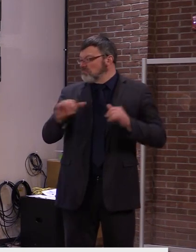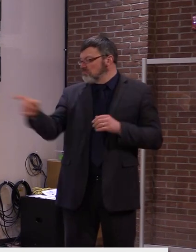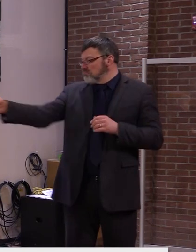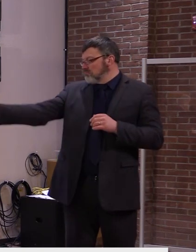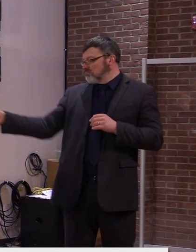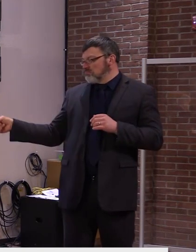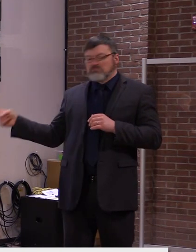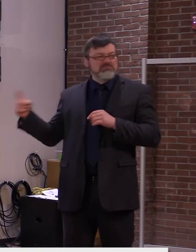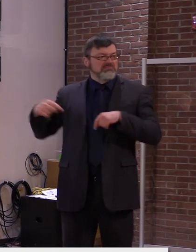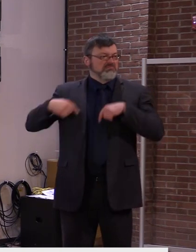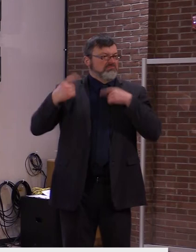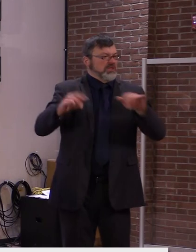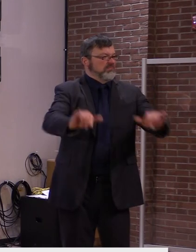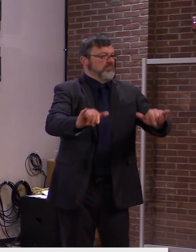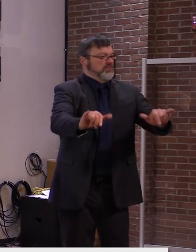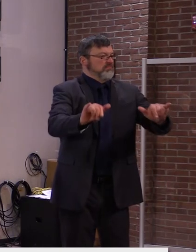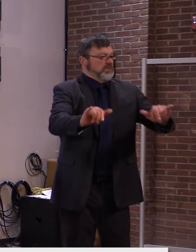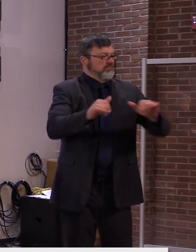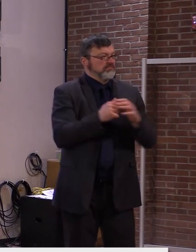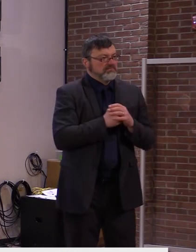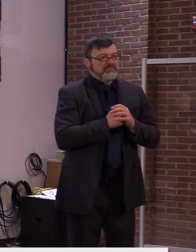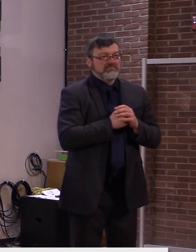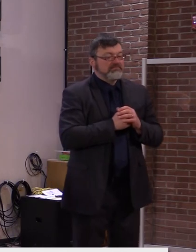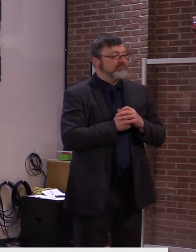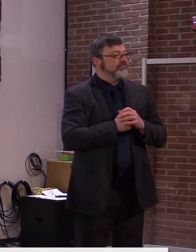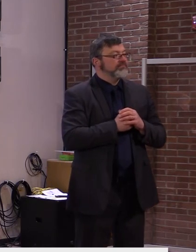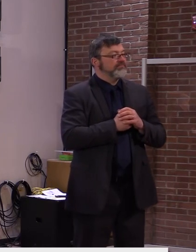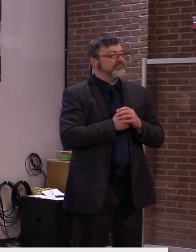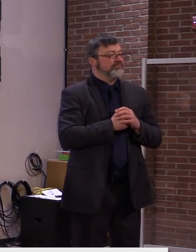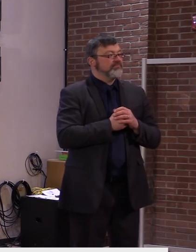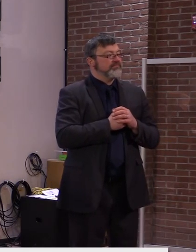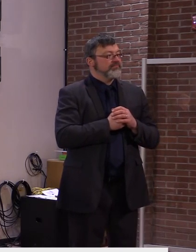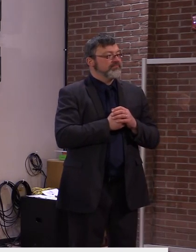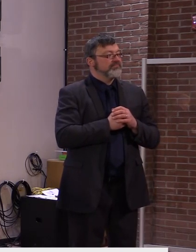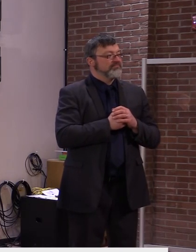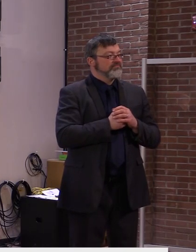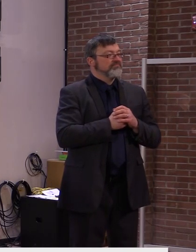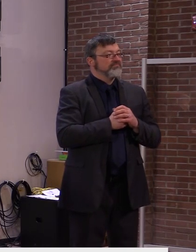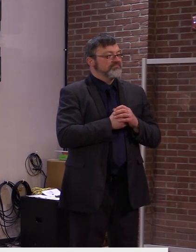healthvermont.gov/myvaccine, or you can call our vaccine call center at